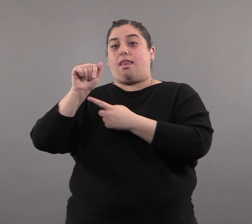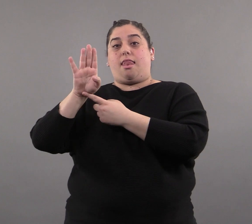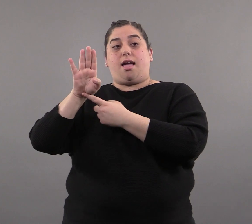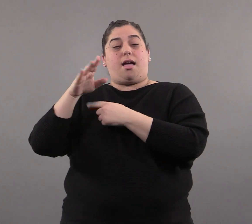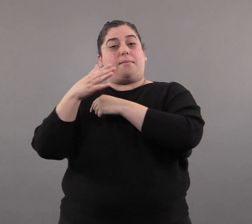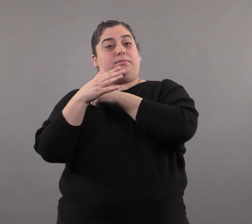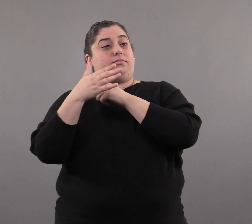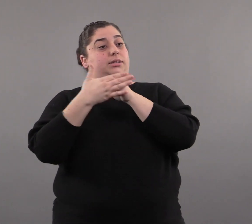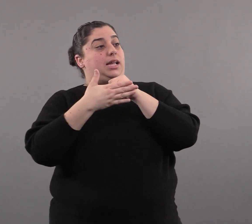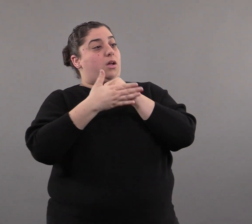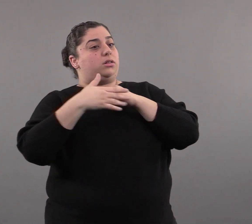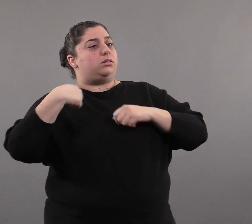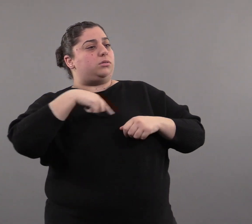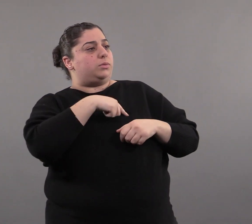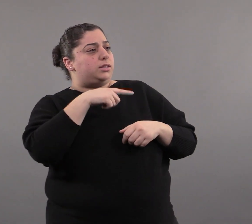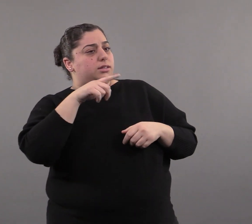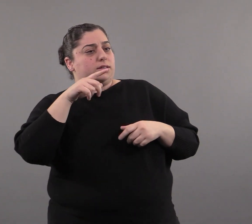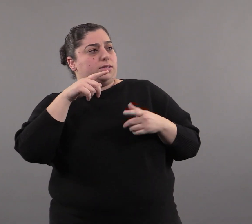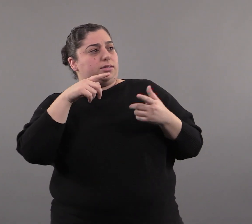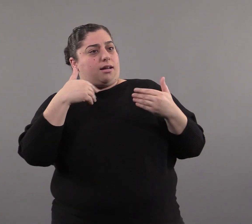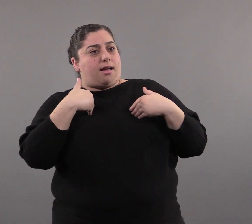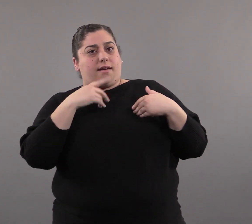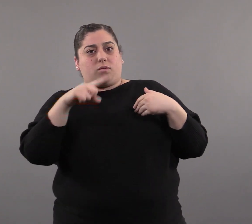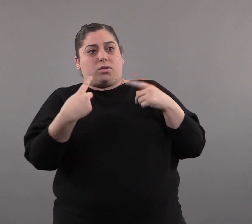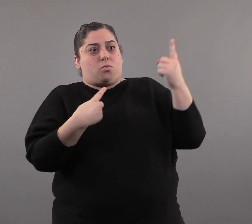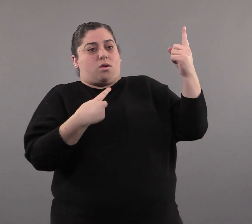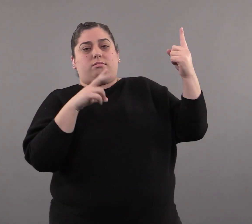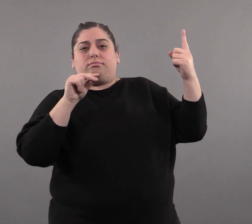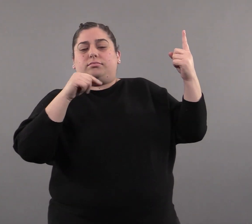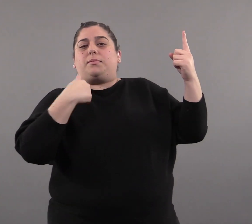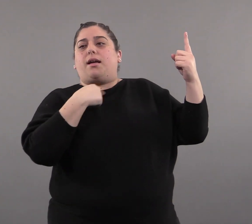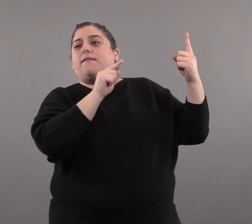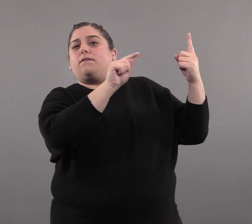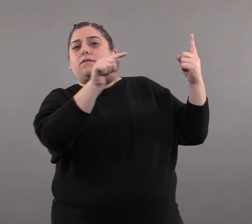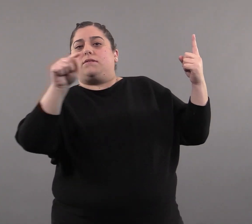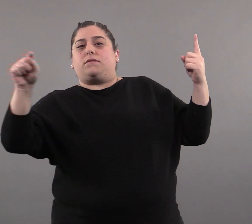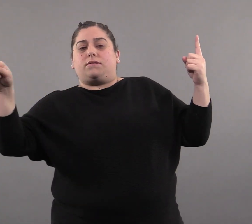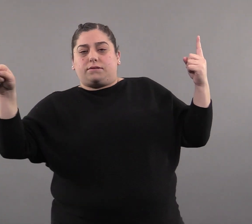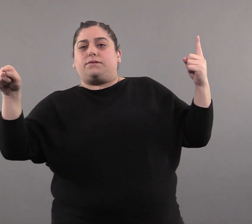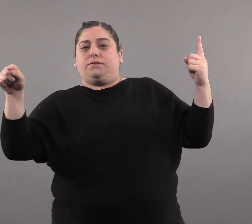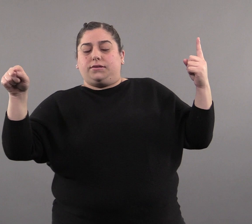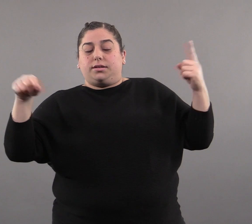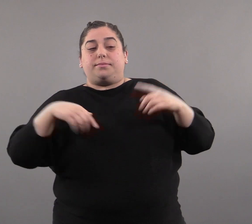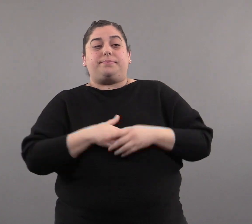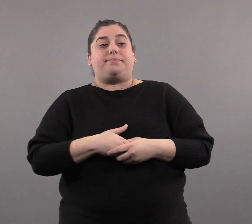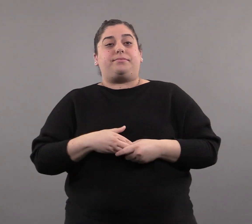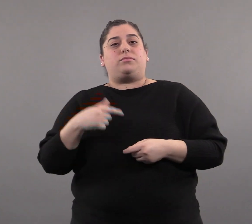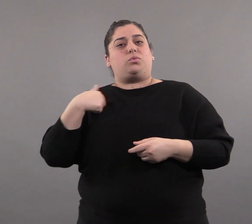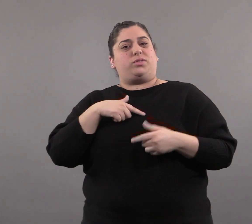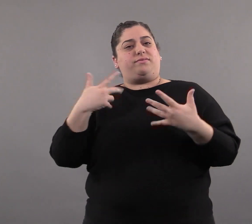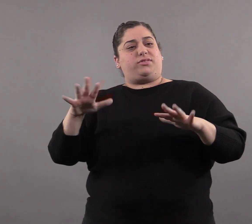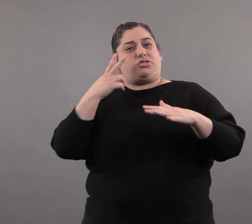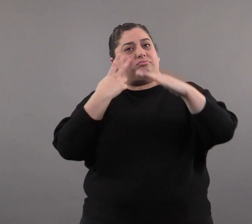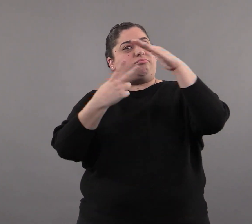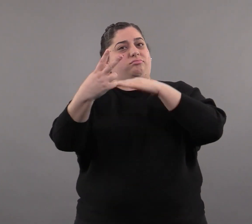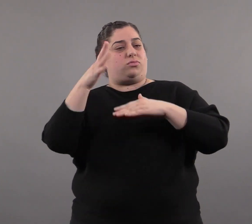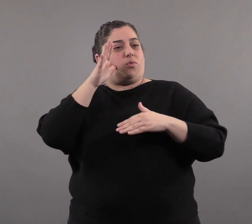capacity, of having very imminently testing capacity in some of our local health system